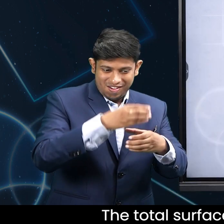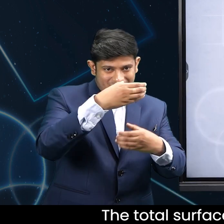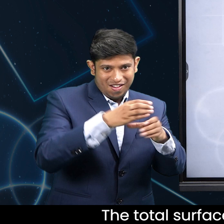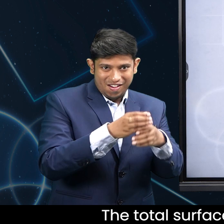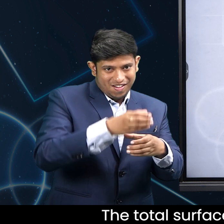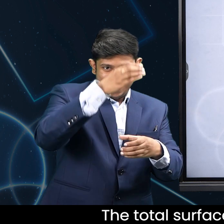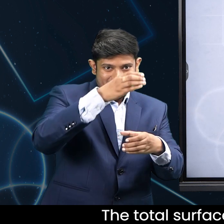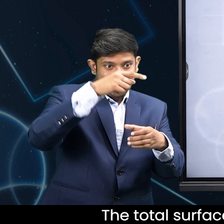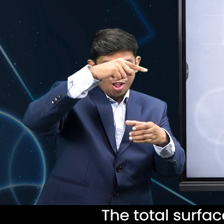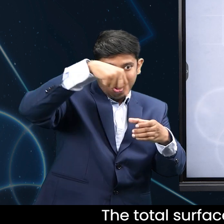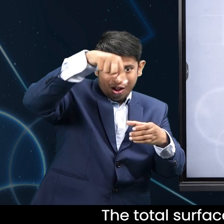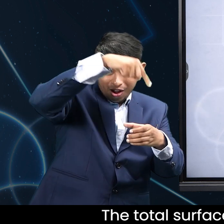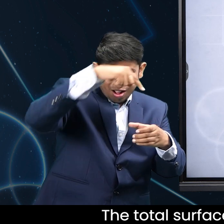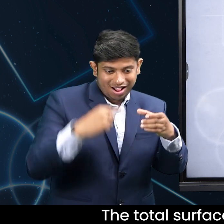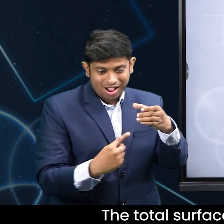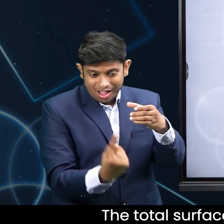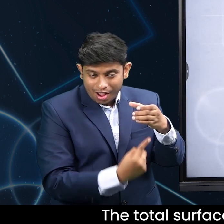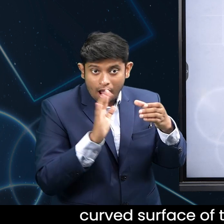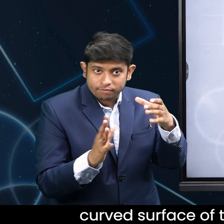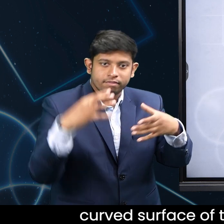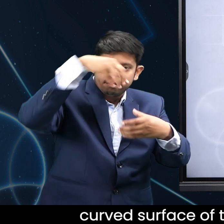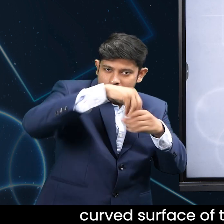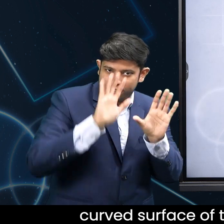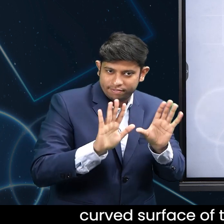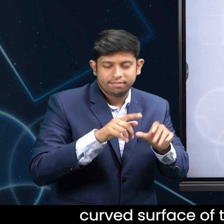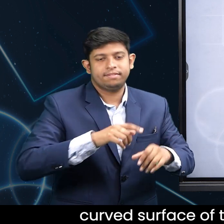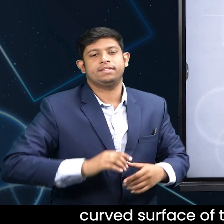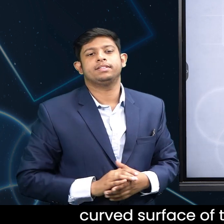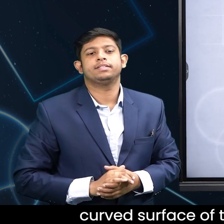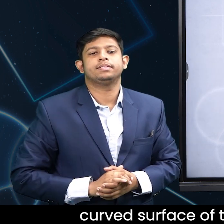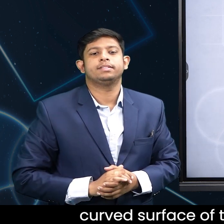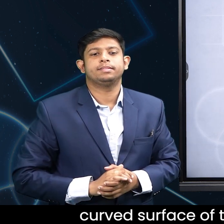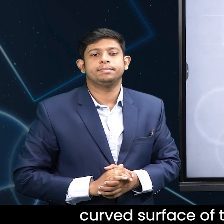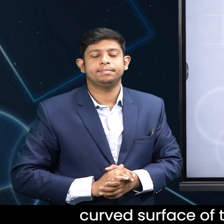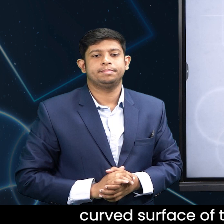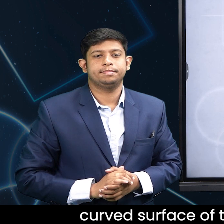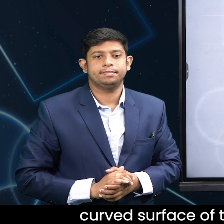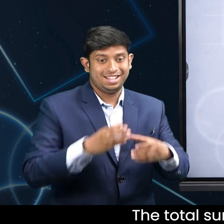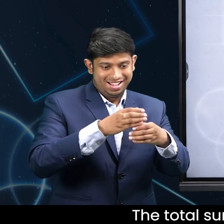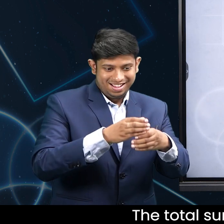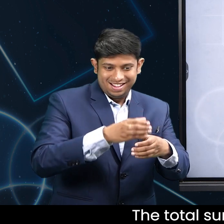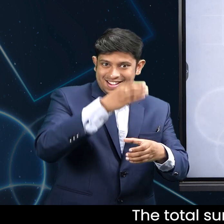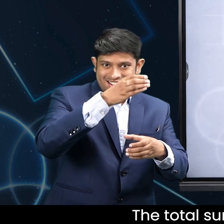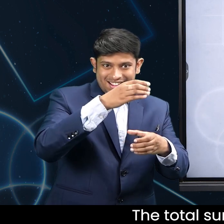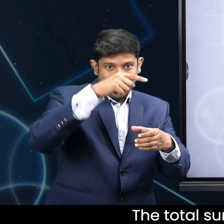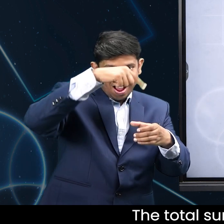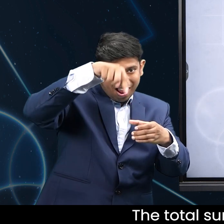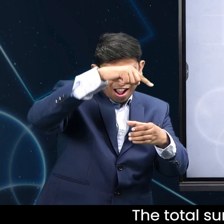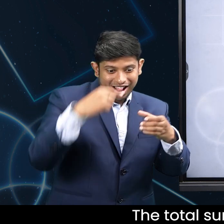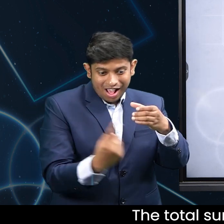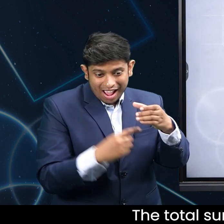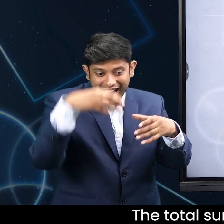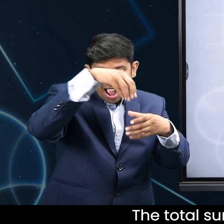The total surface area of the cylinder is the sum of the curved surface of the cylinder, top and bottom circle bases. The total surface area